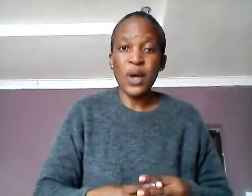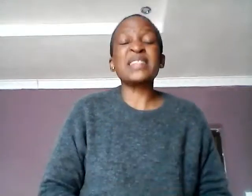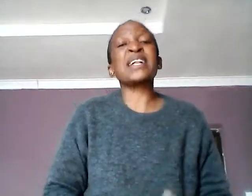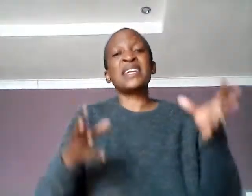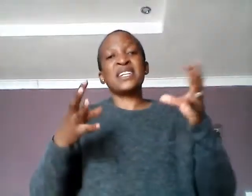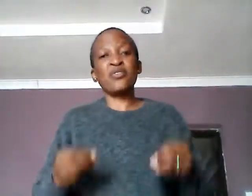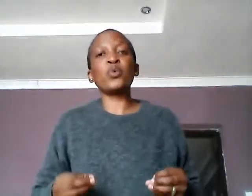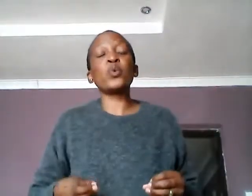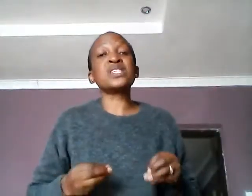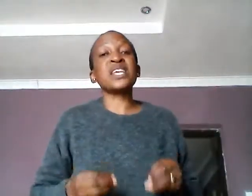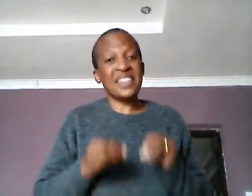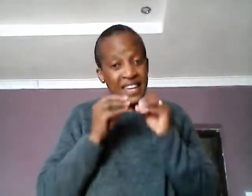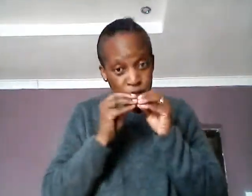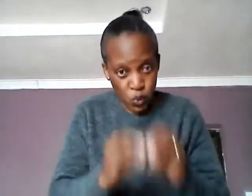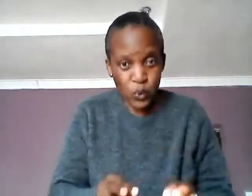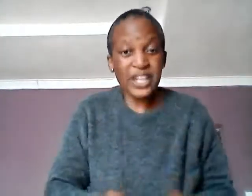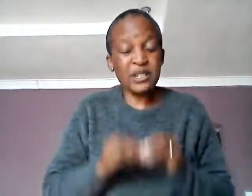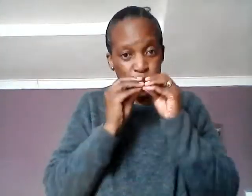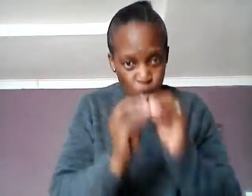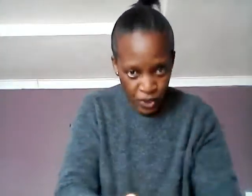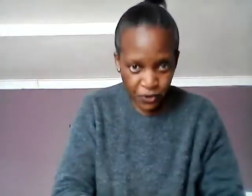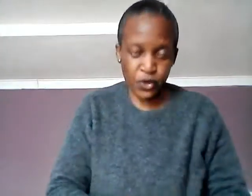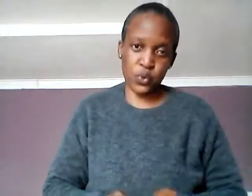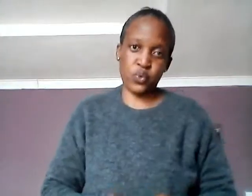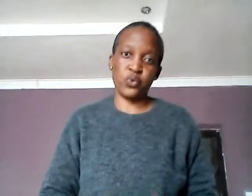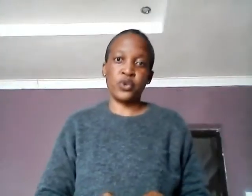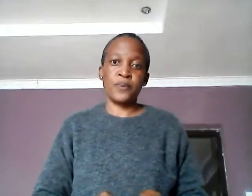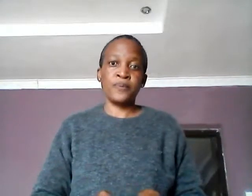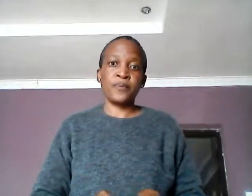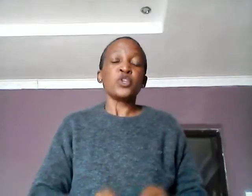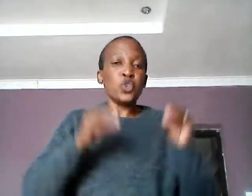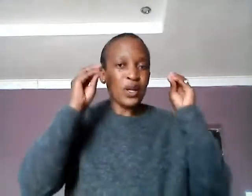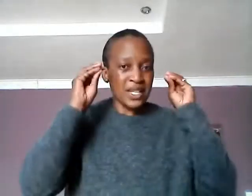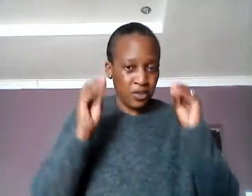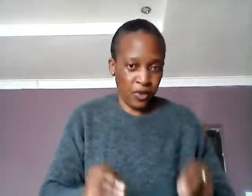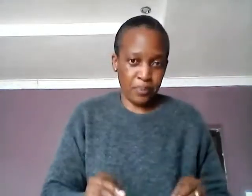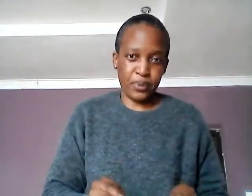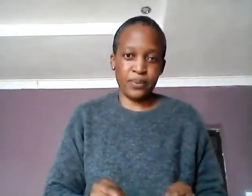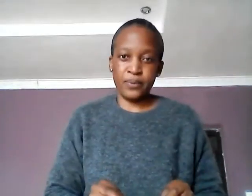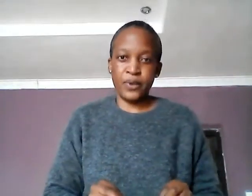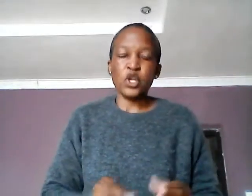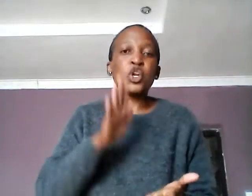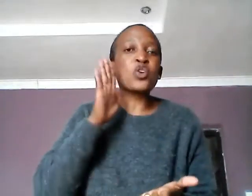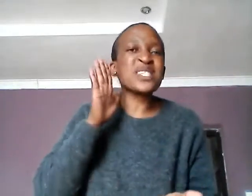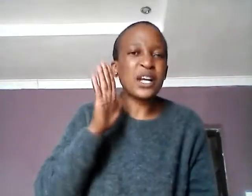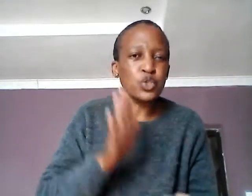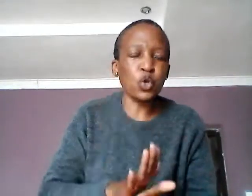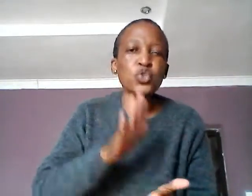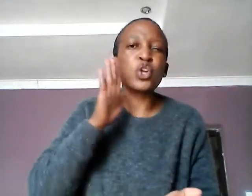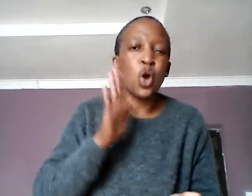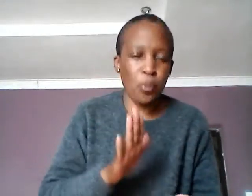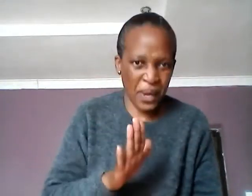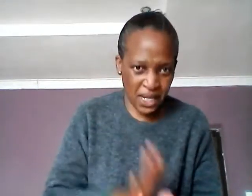Then the devil will say, thank you, let me do it for you. Don't give up. Close that door, don't open it.